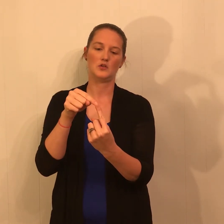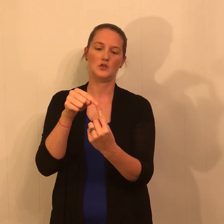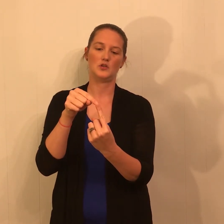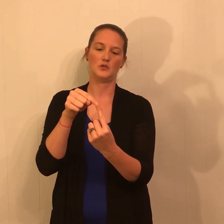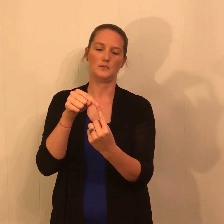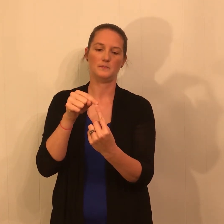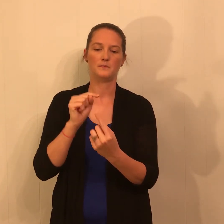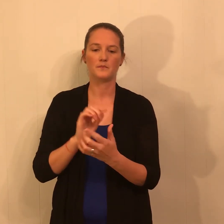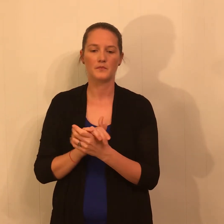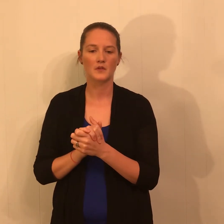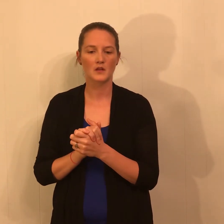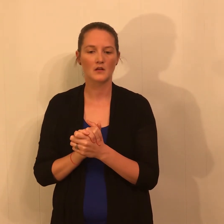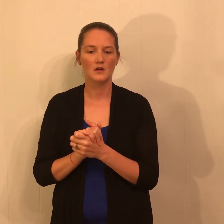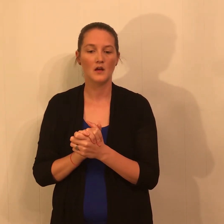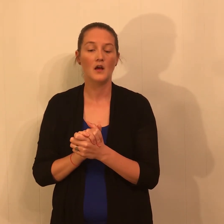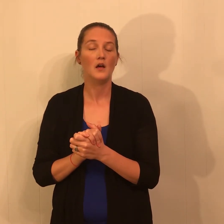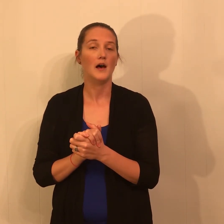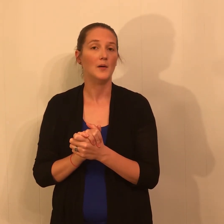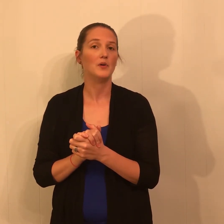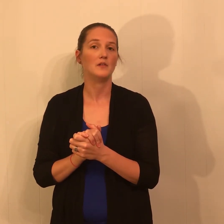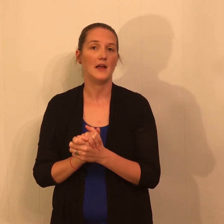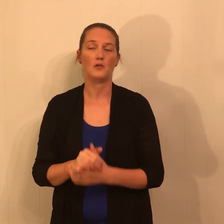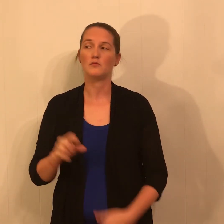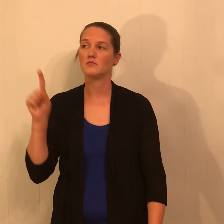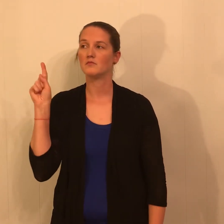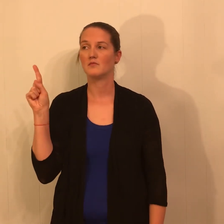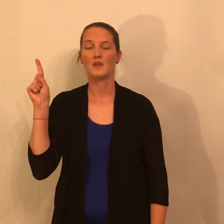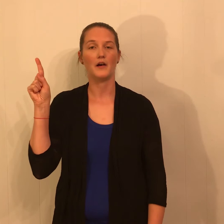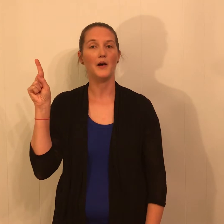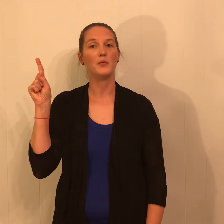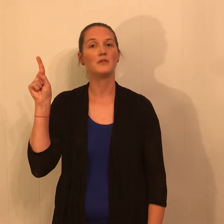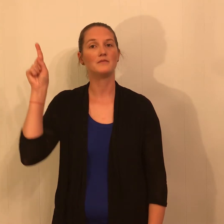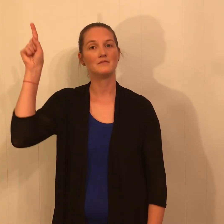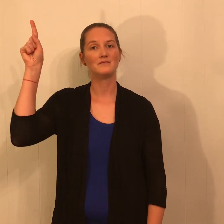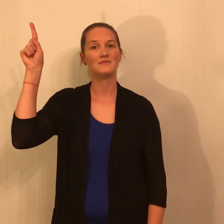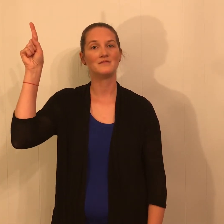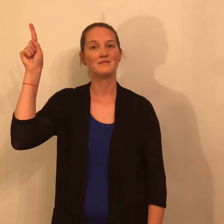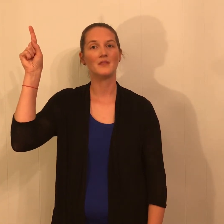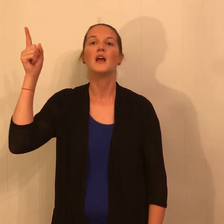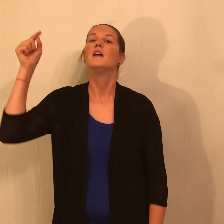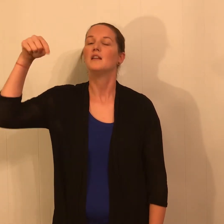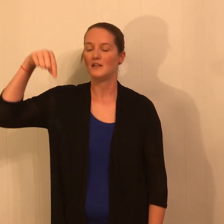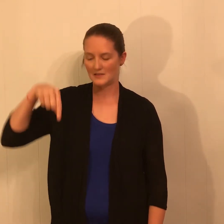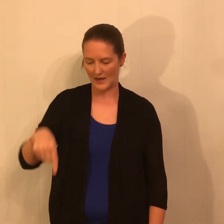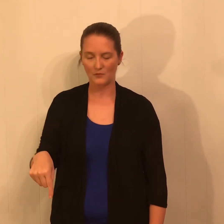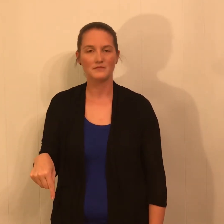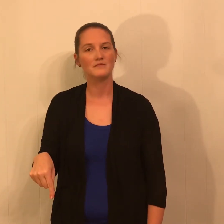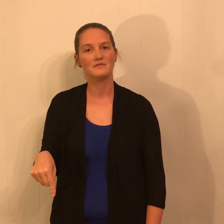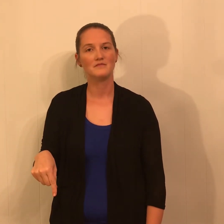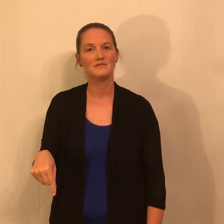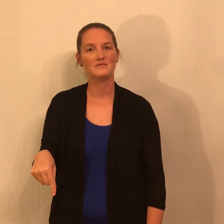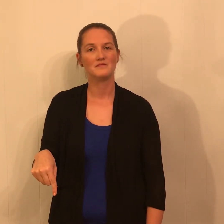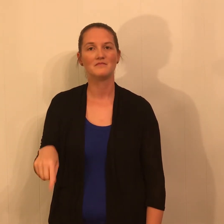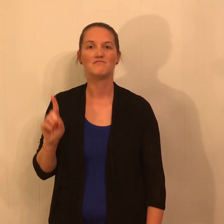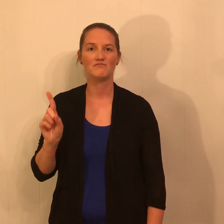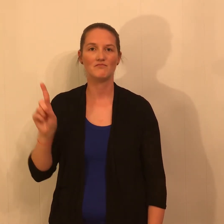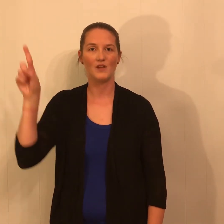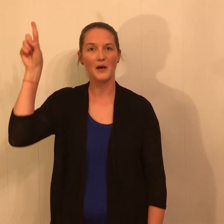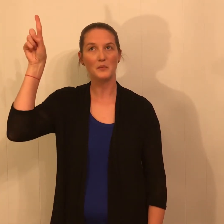2, up, down, up, down, up,